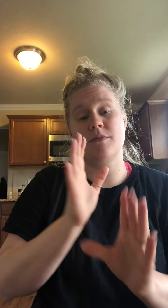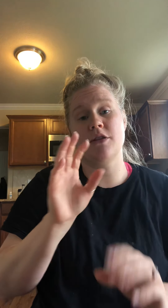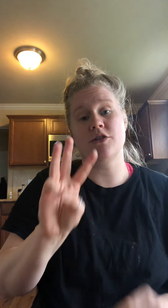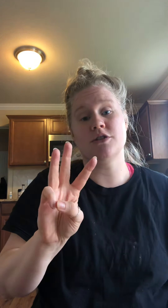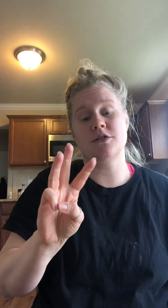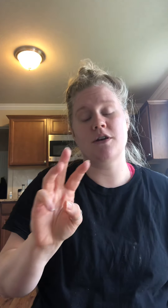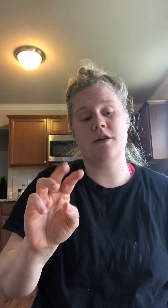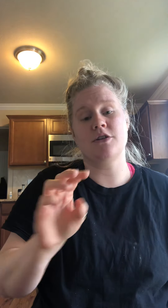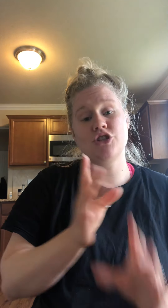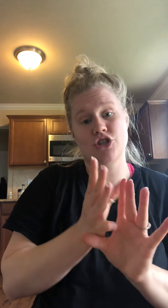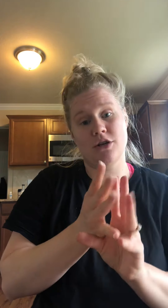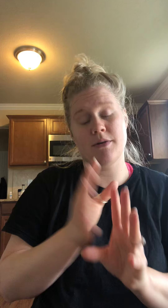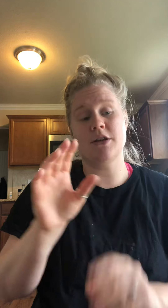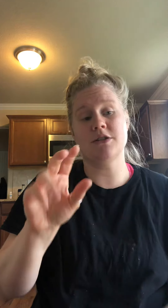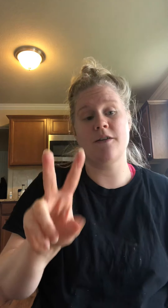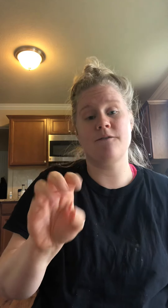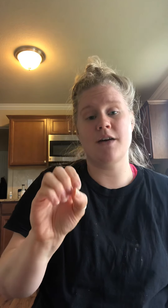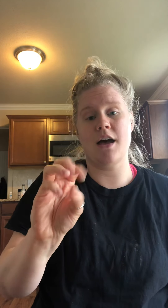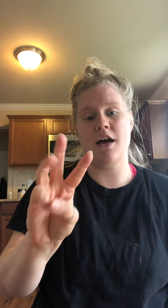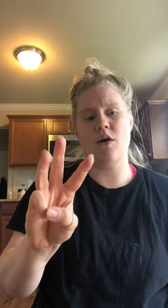is that you have two